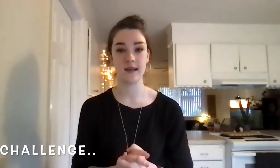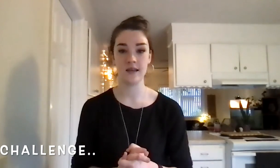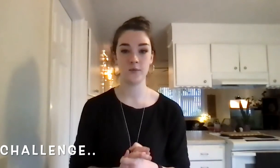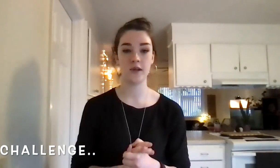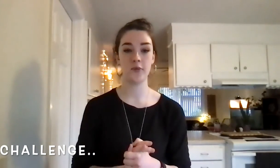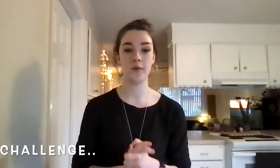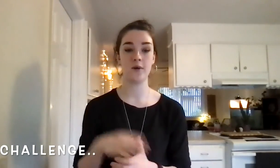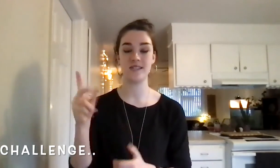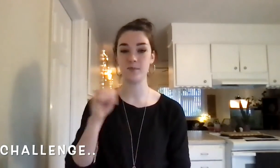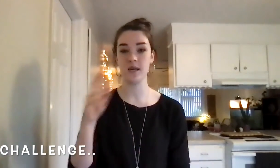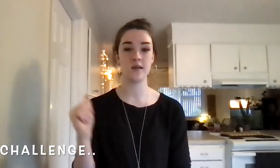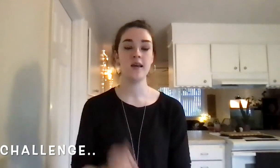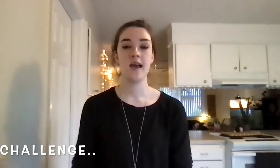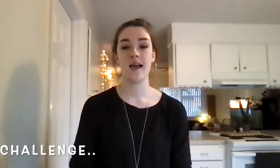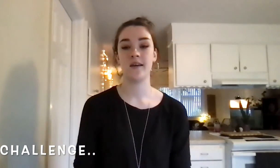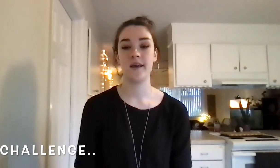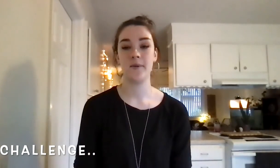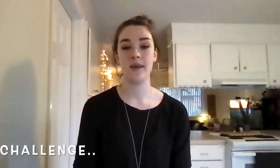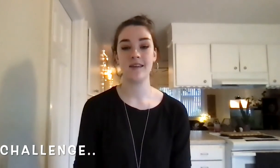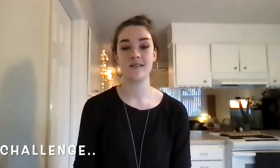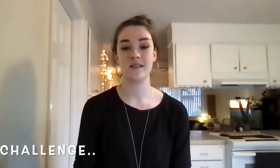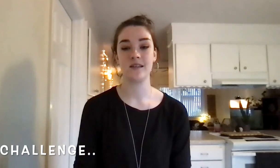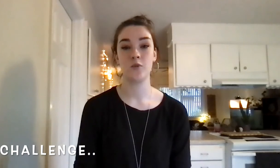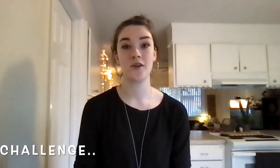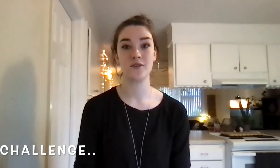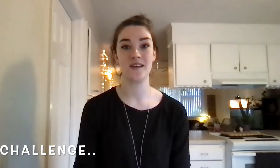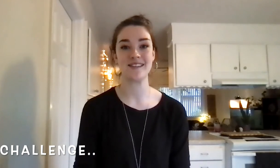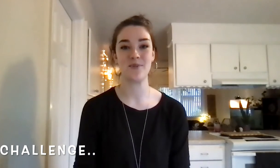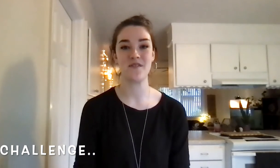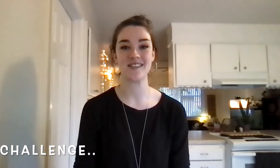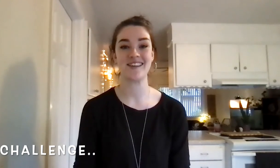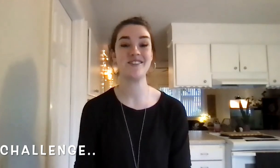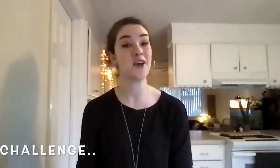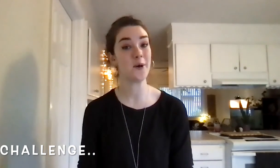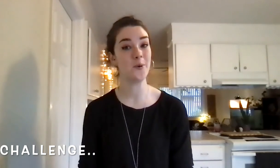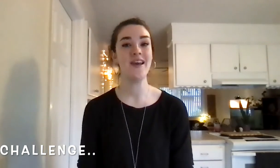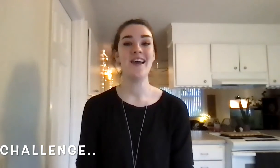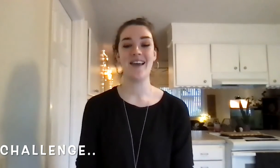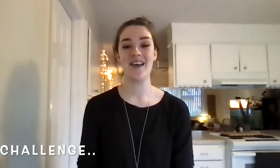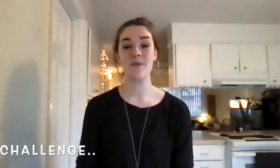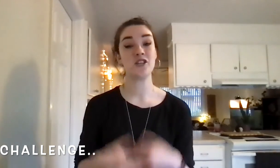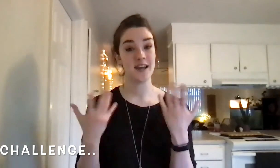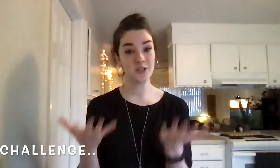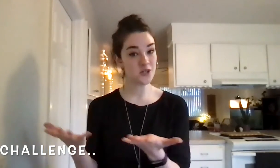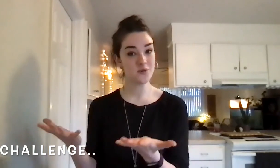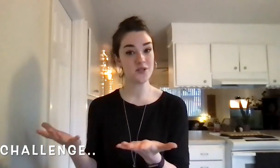daily will help you out with speed and getting to work those fingers a little bit faster. So I challenge you to do